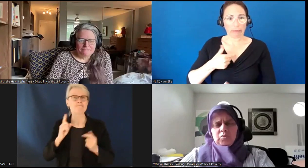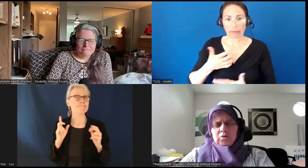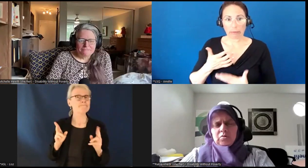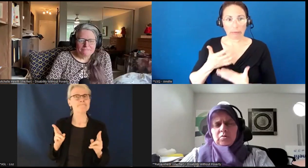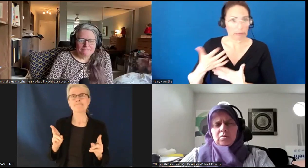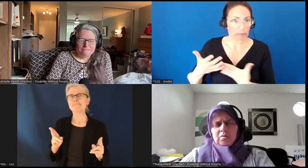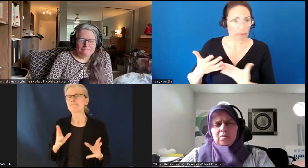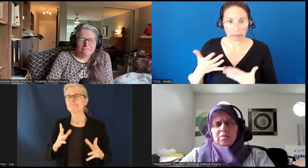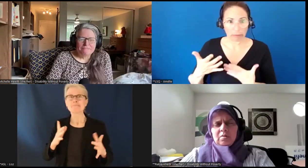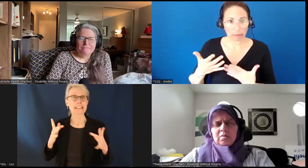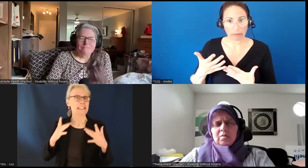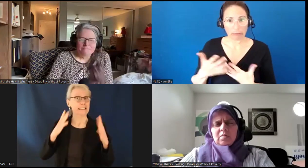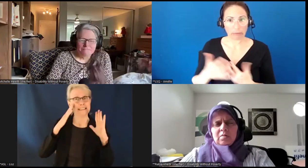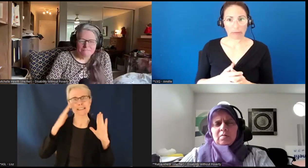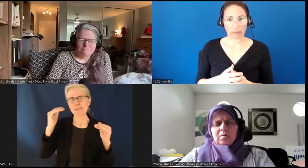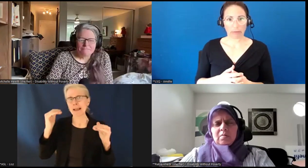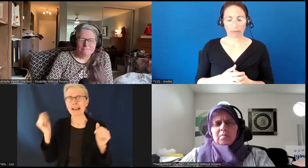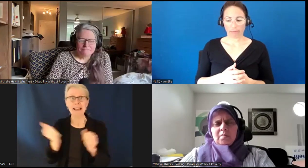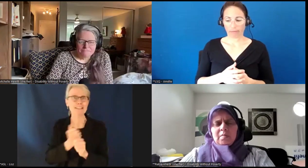moon.